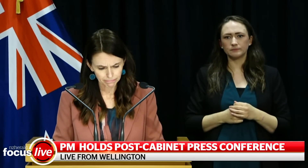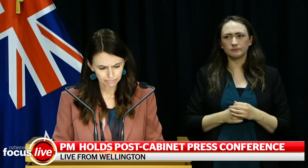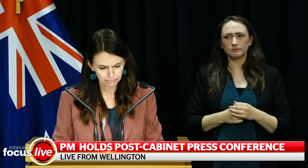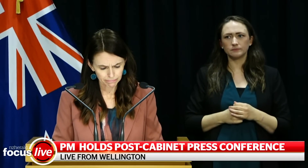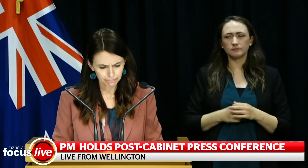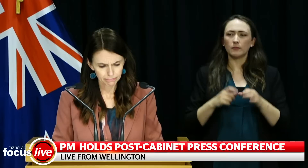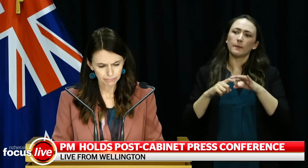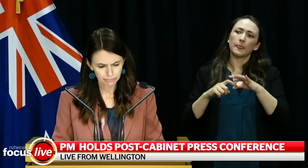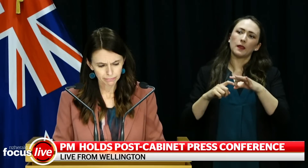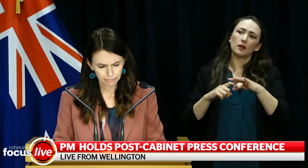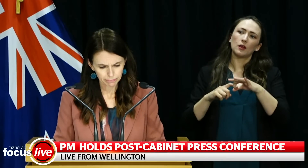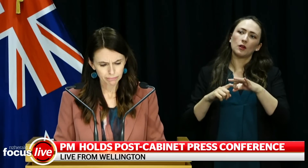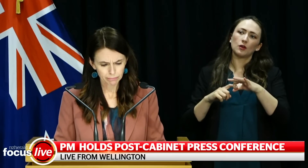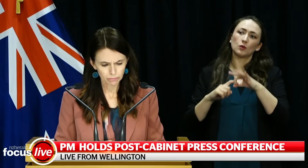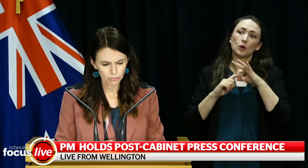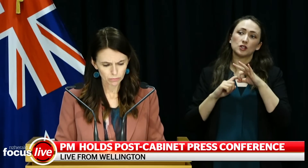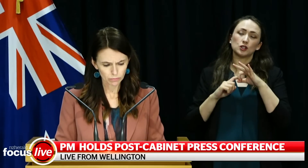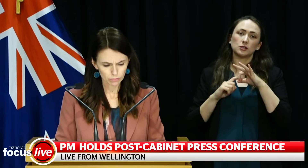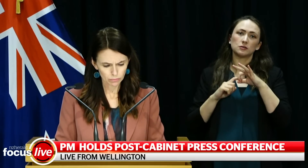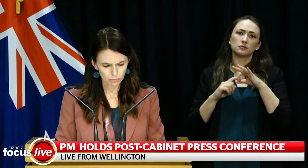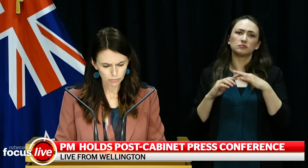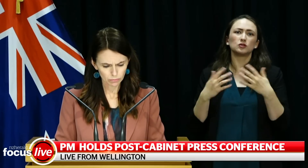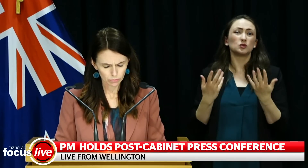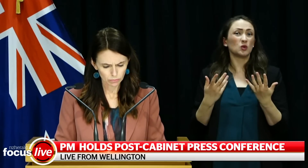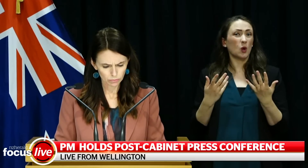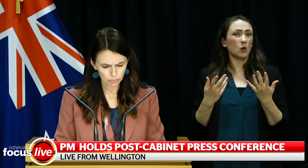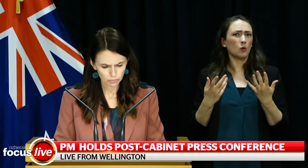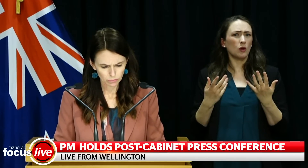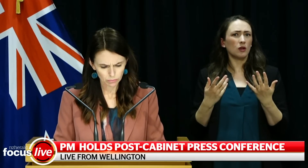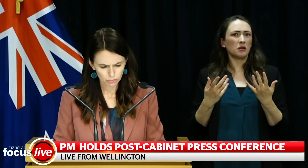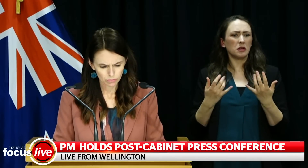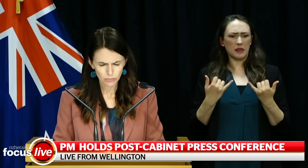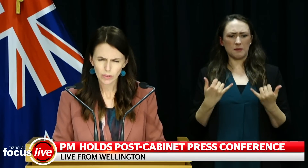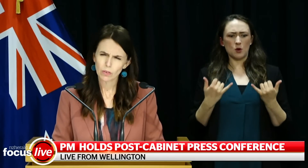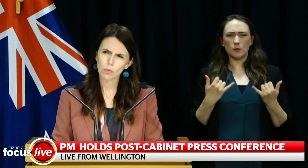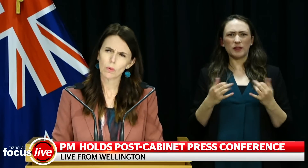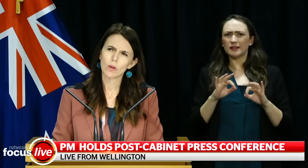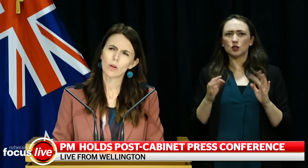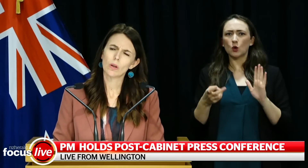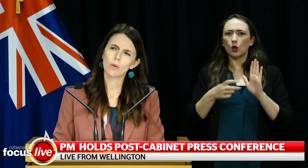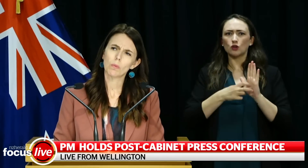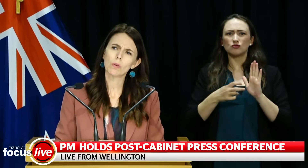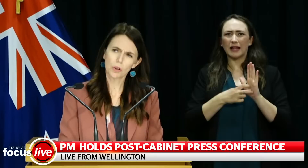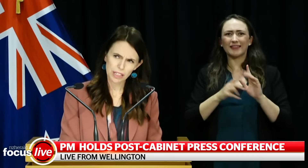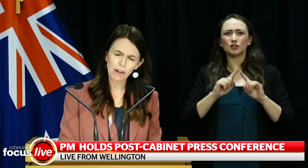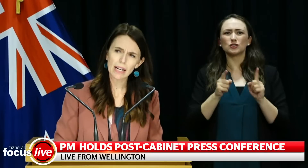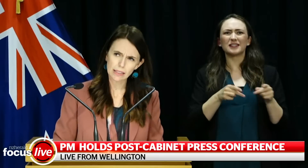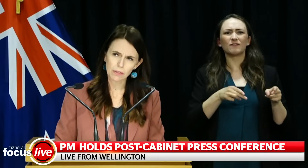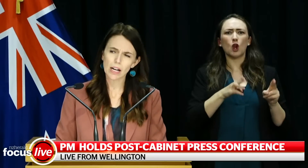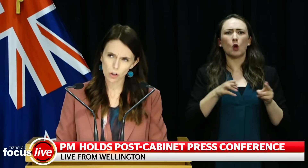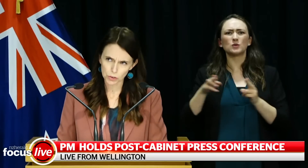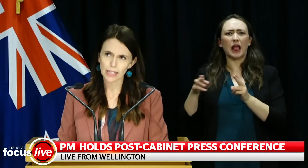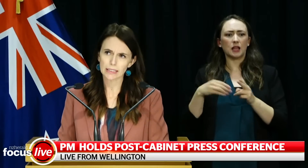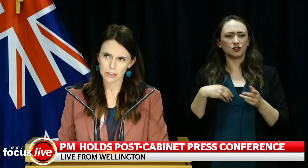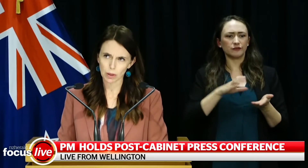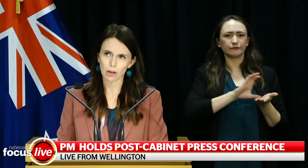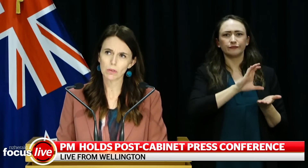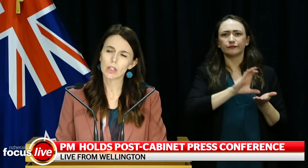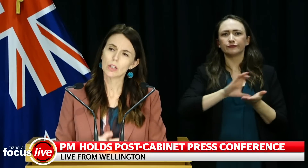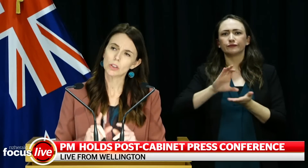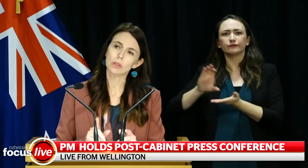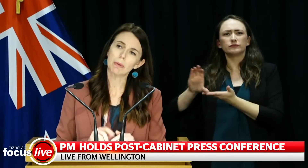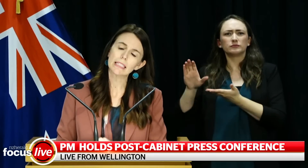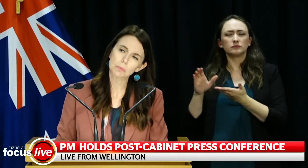these contracts being, well, there are no contracts, this money being handed out to hoteliers and moteliers? Well, no, there are contracts as